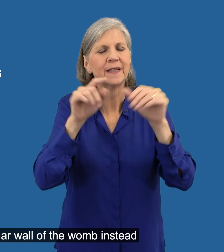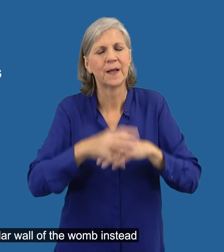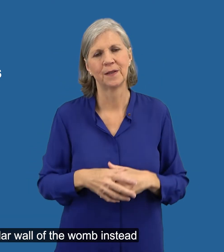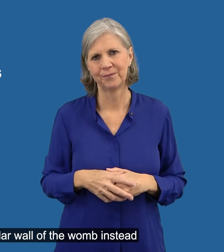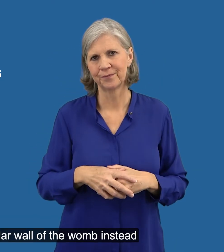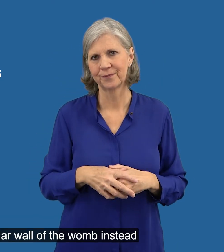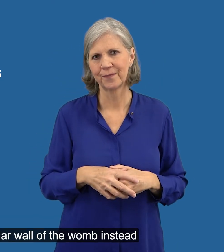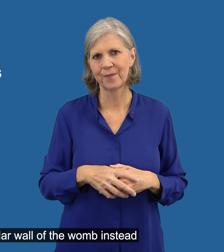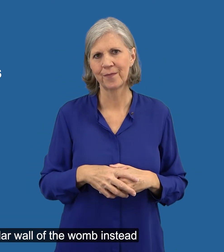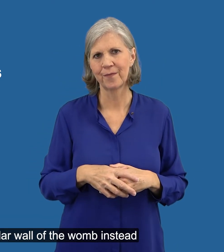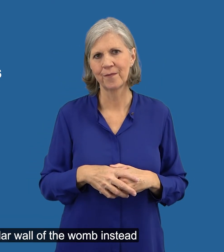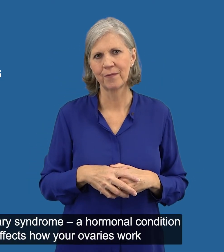instead.